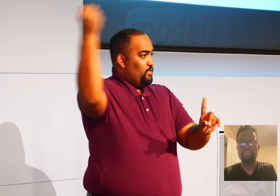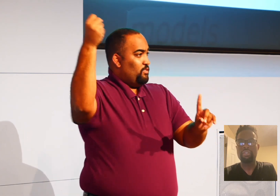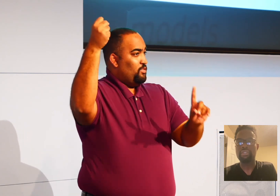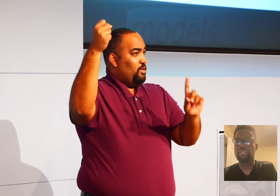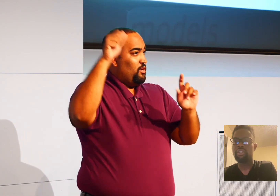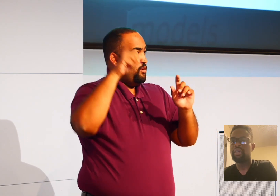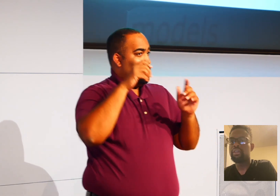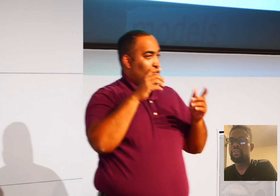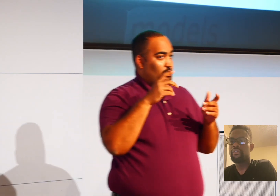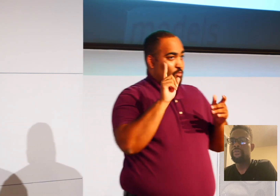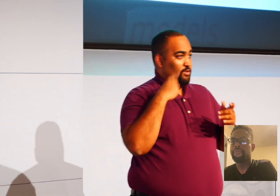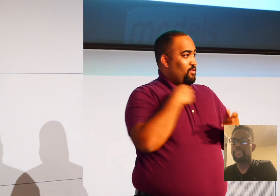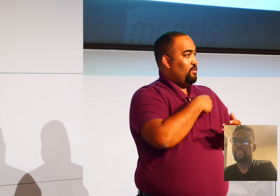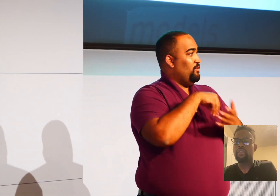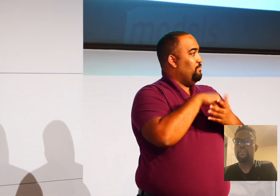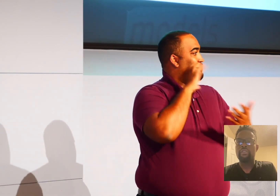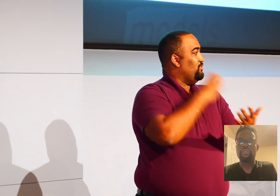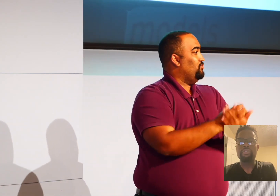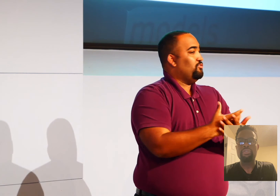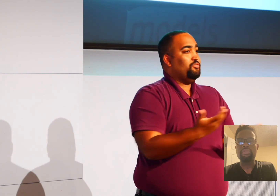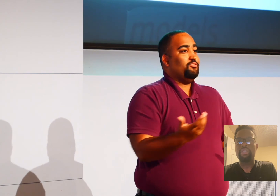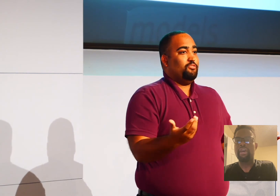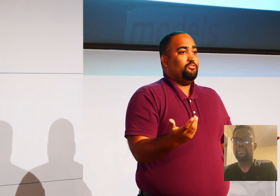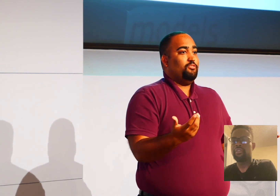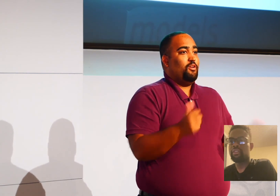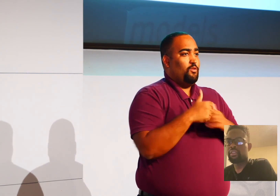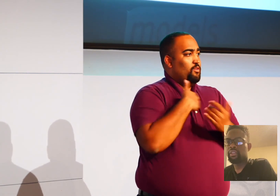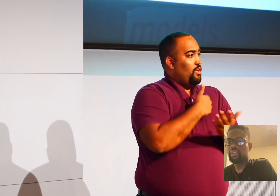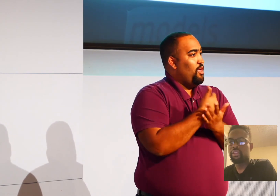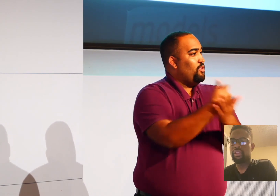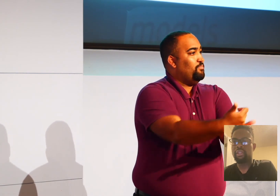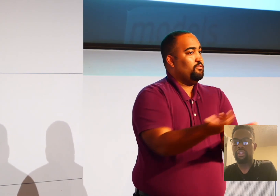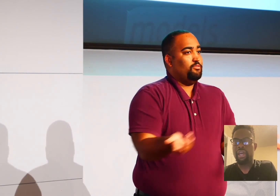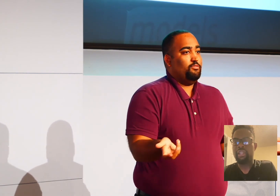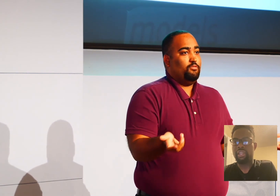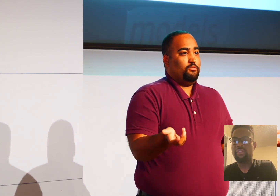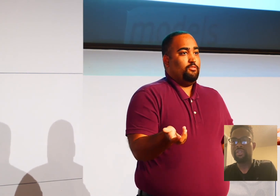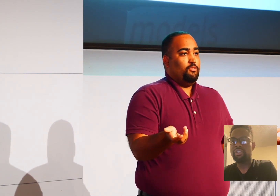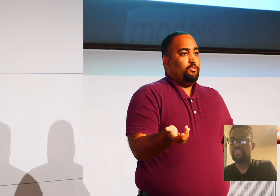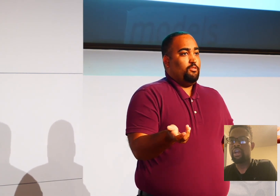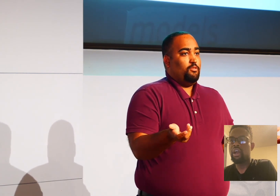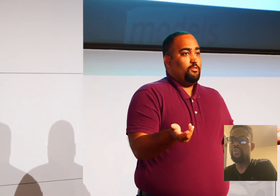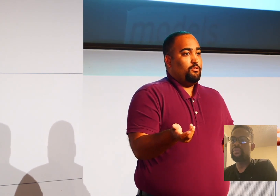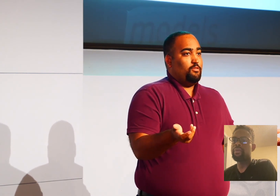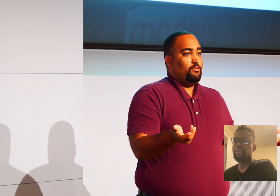students? Those students that lack language, how do we become better